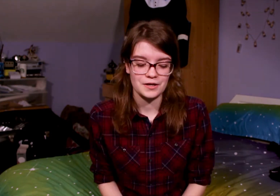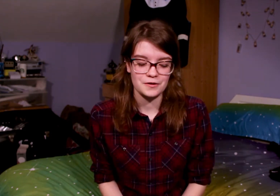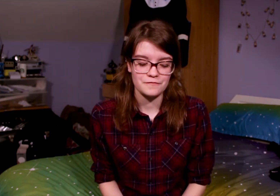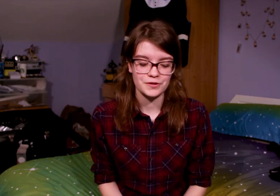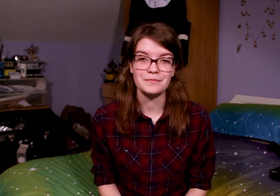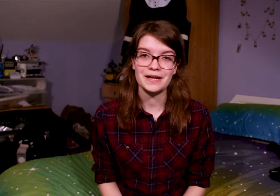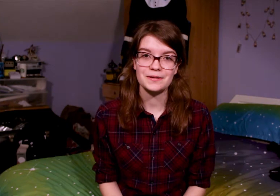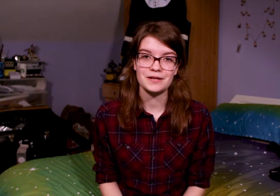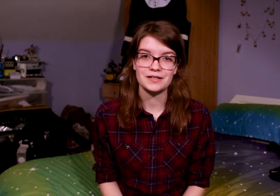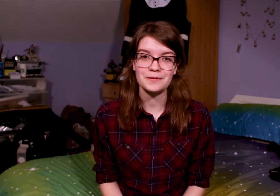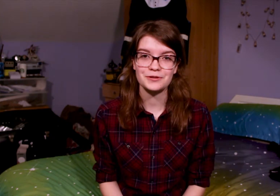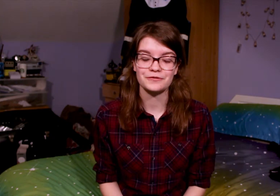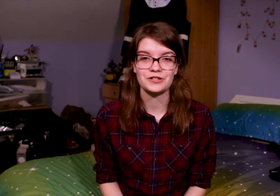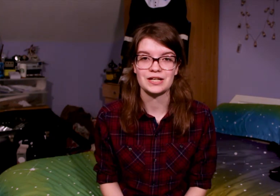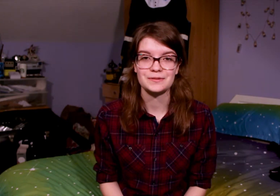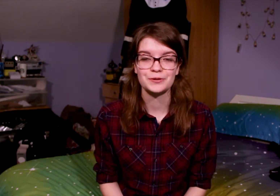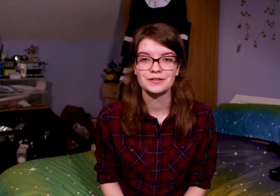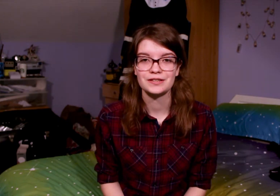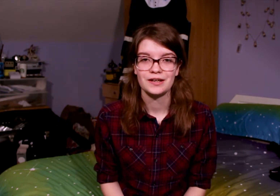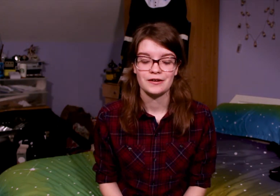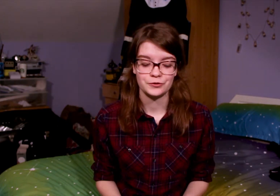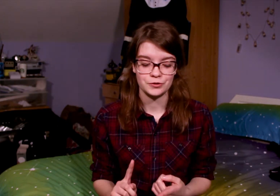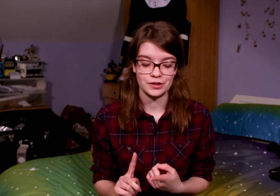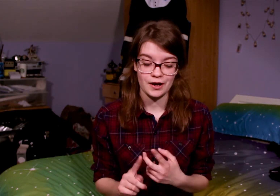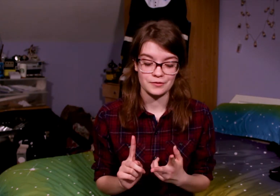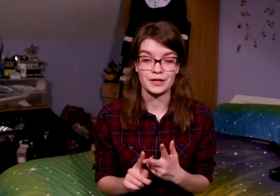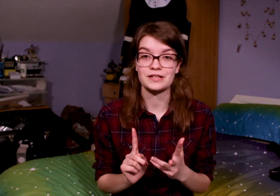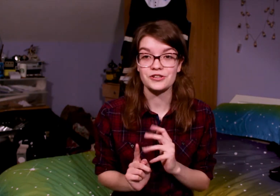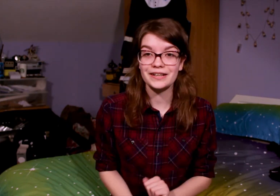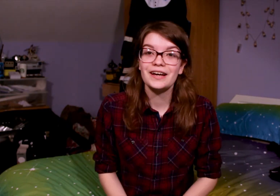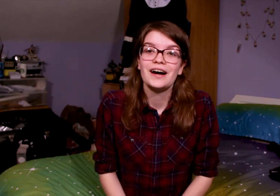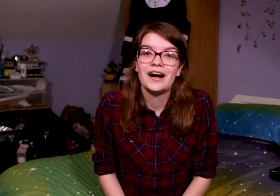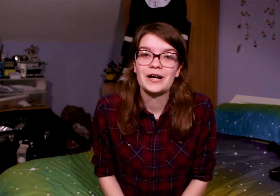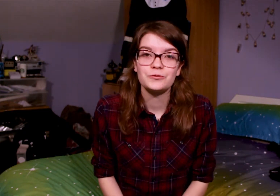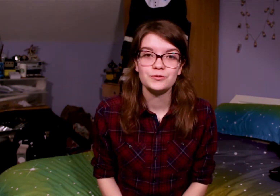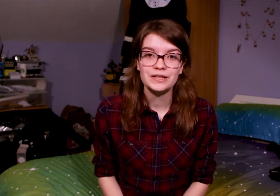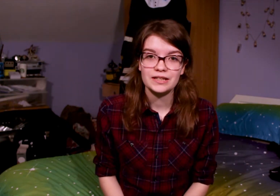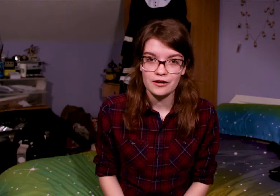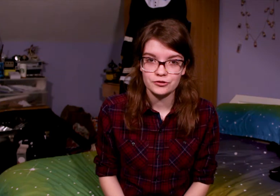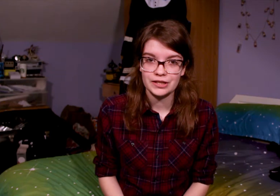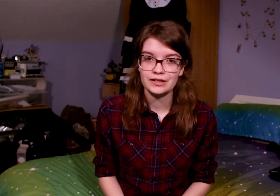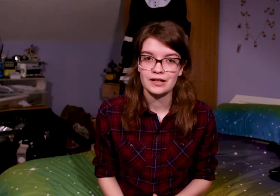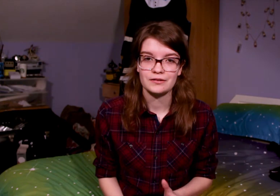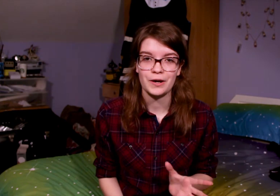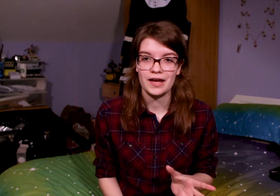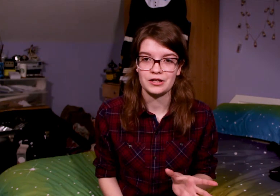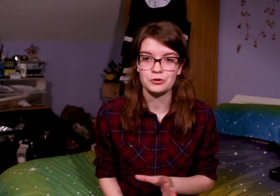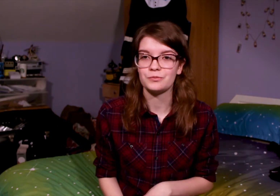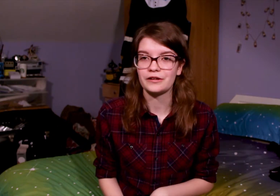So for the main types of transport for car, bus and train, I will be covering where you might